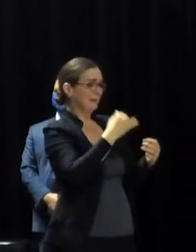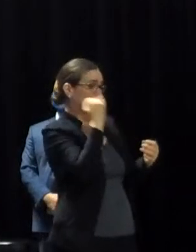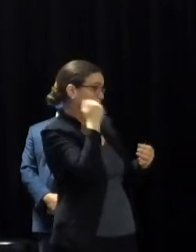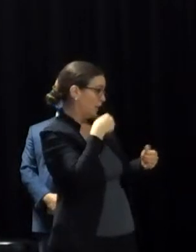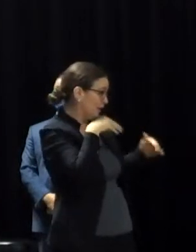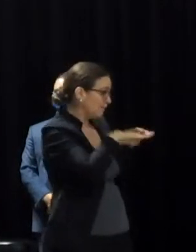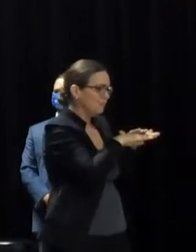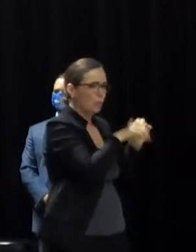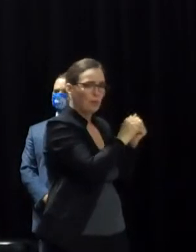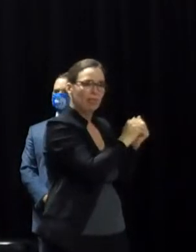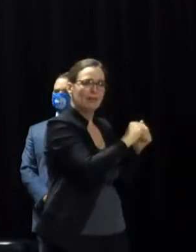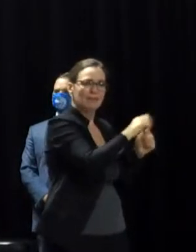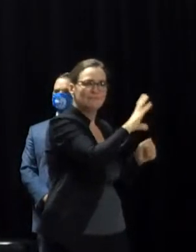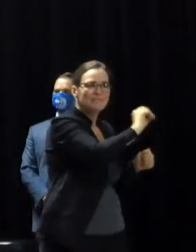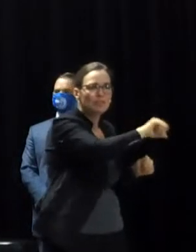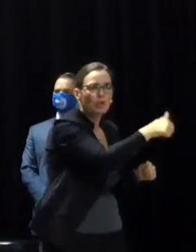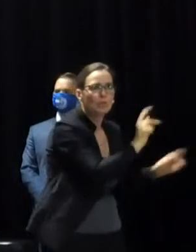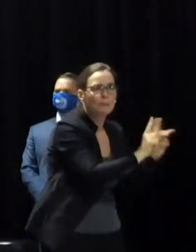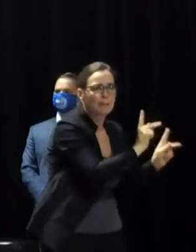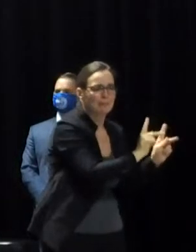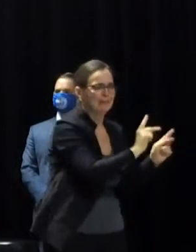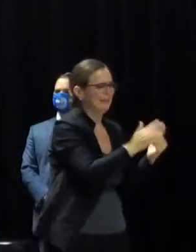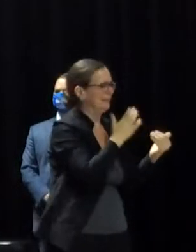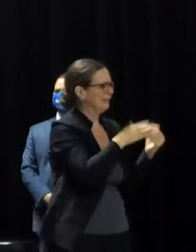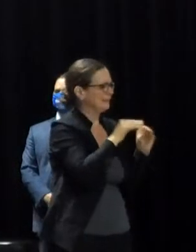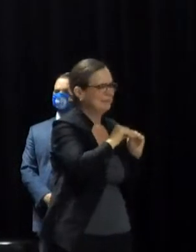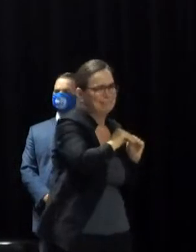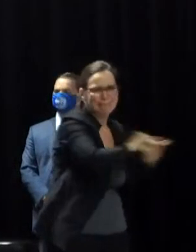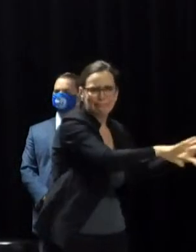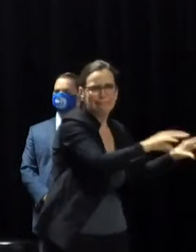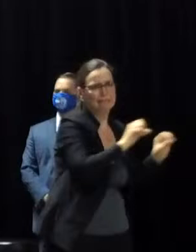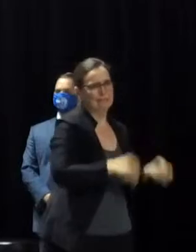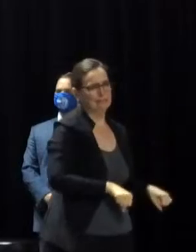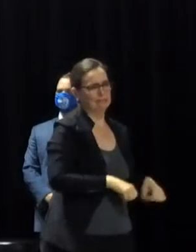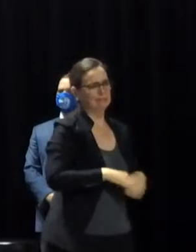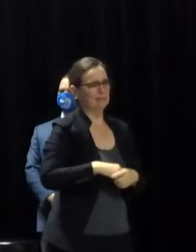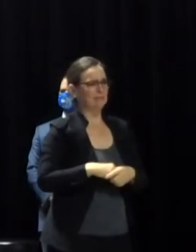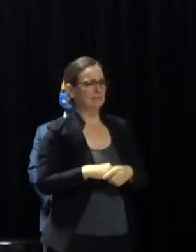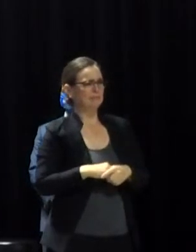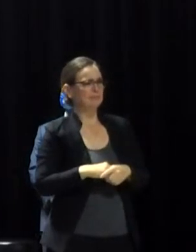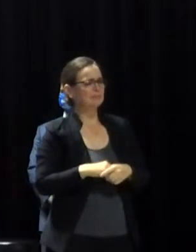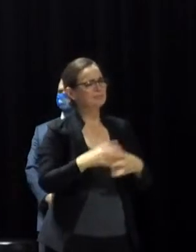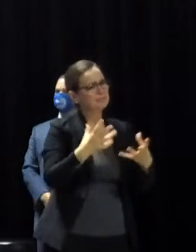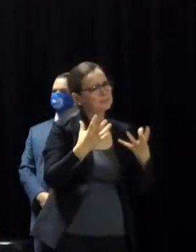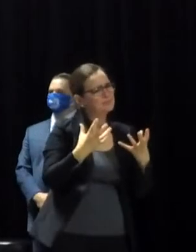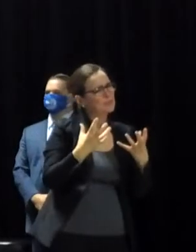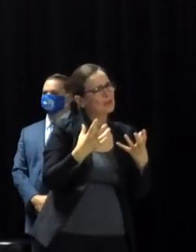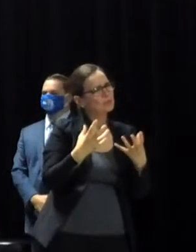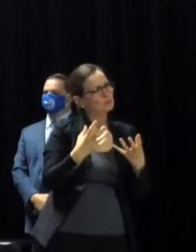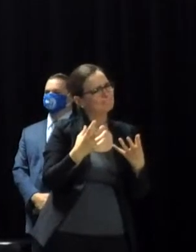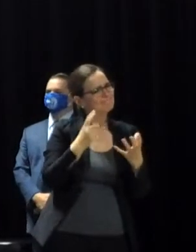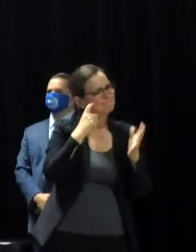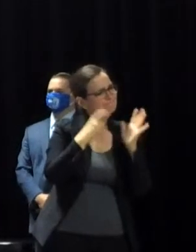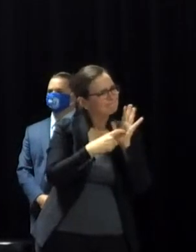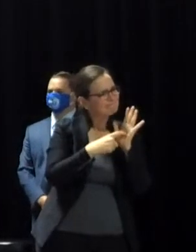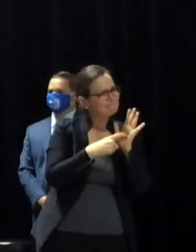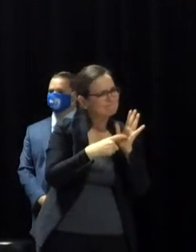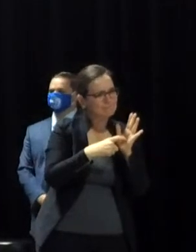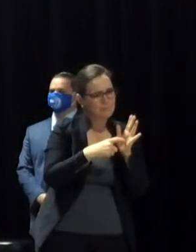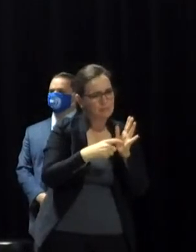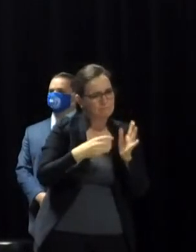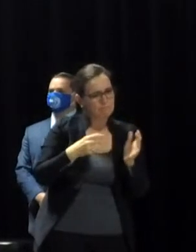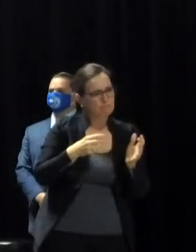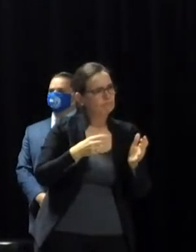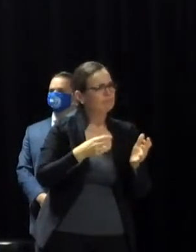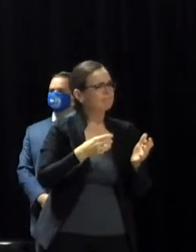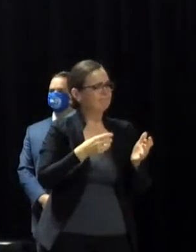quarantine, and we want to make sure that people, if those people become symptomatic, they are not going to spread it further. So